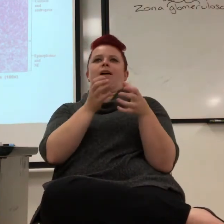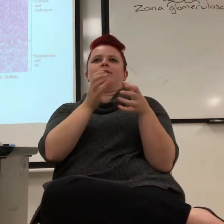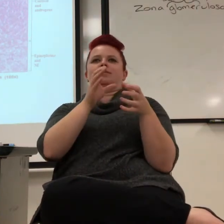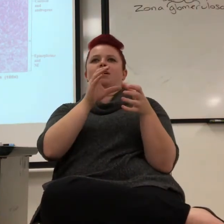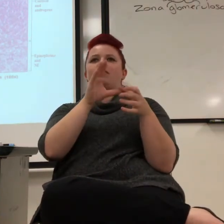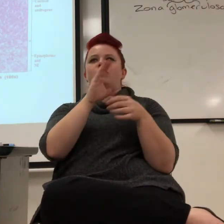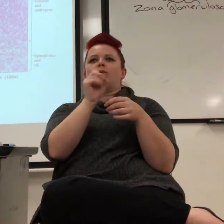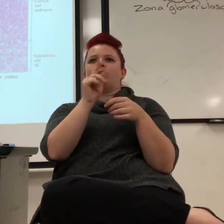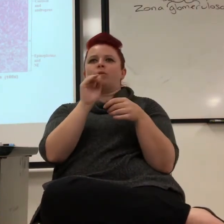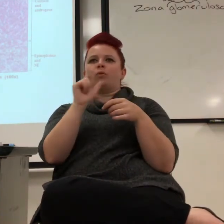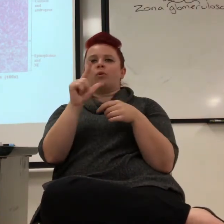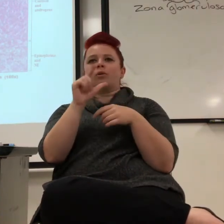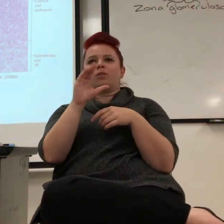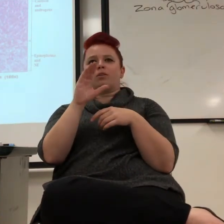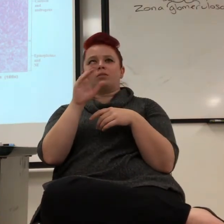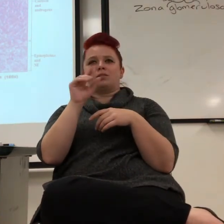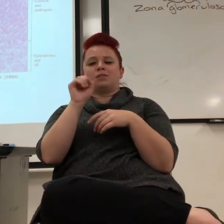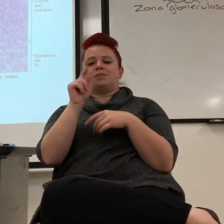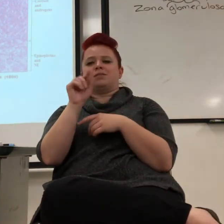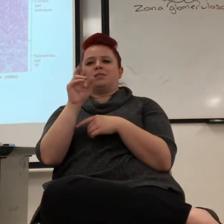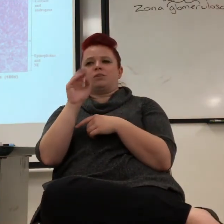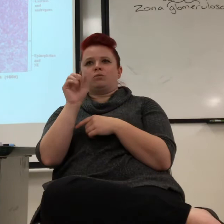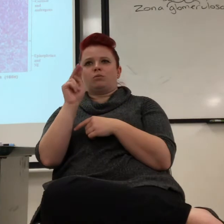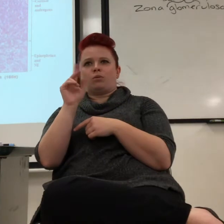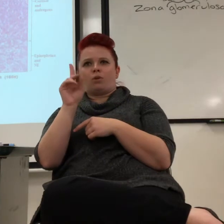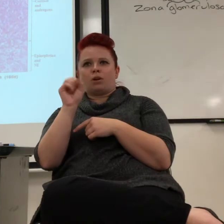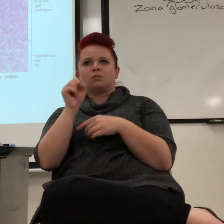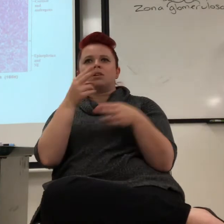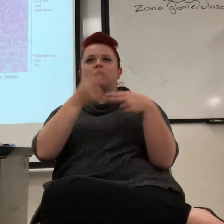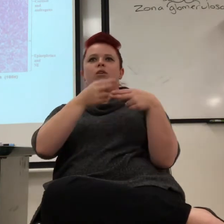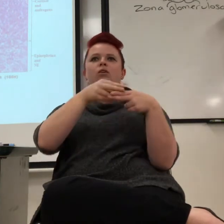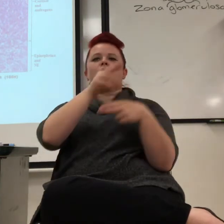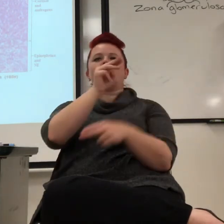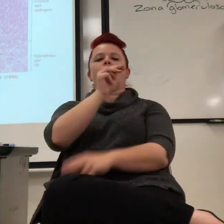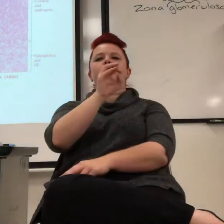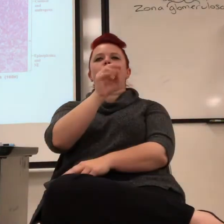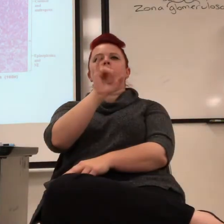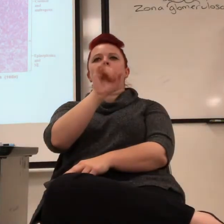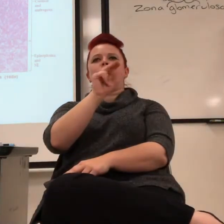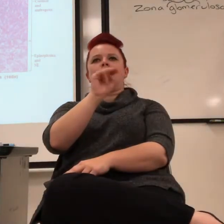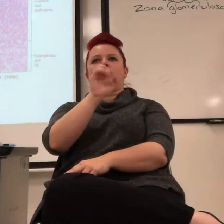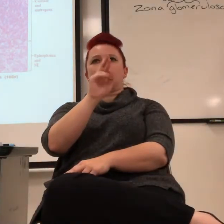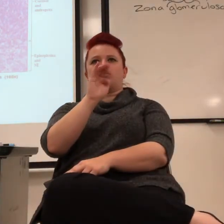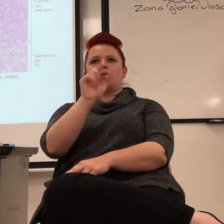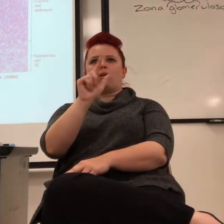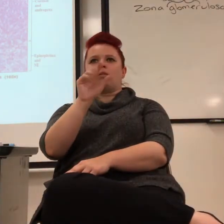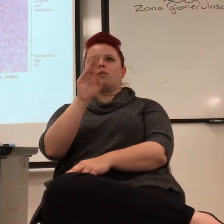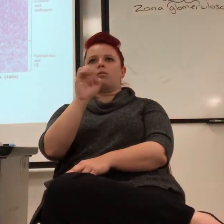mineralocorticoids.